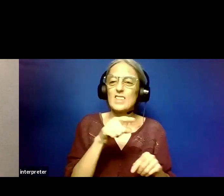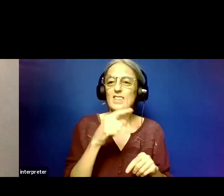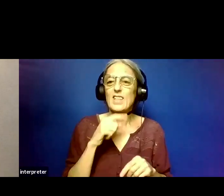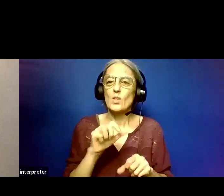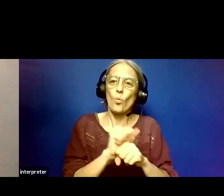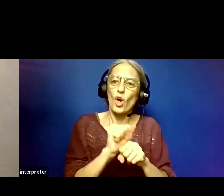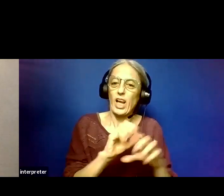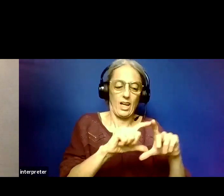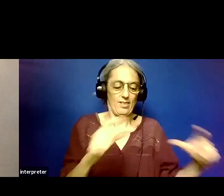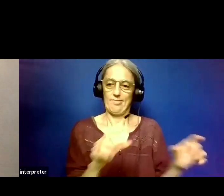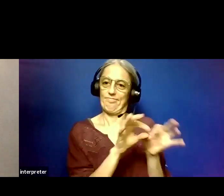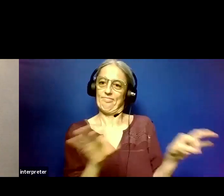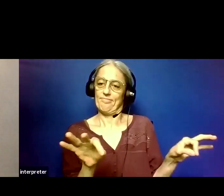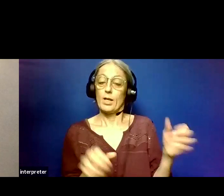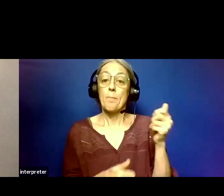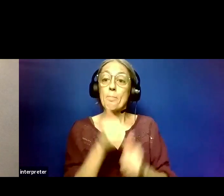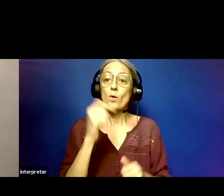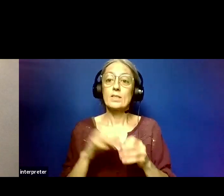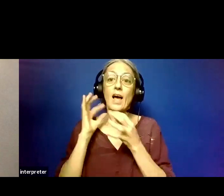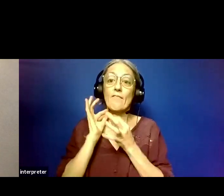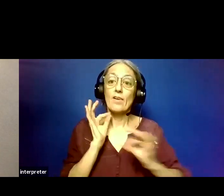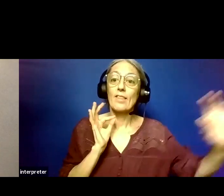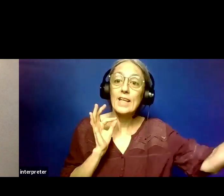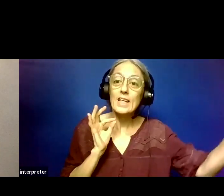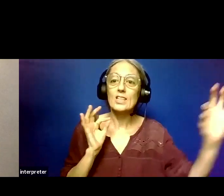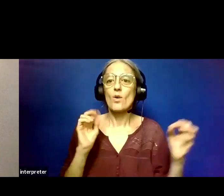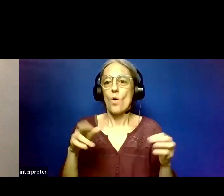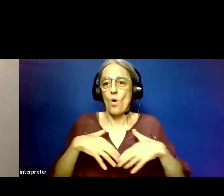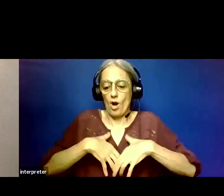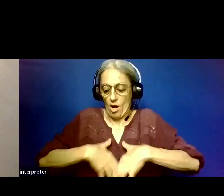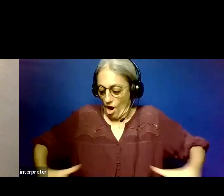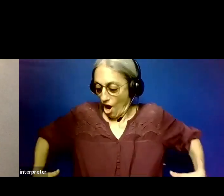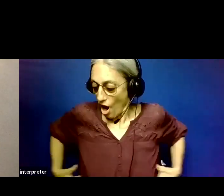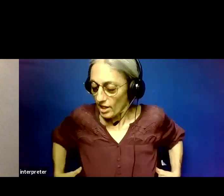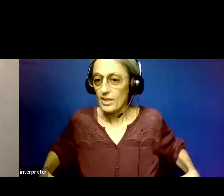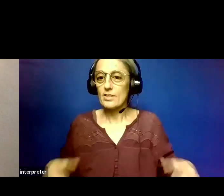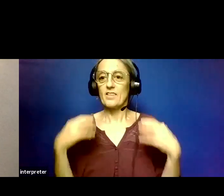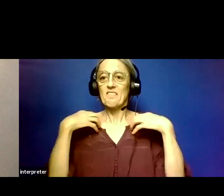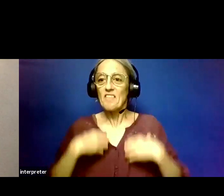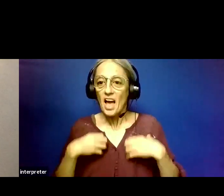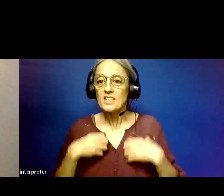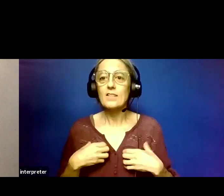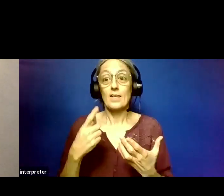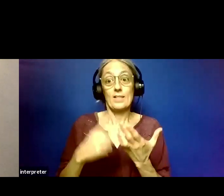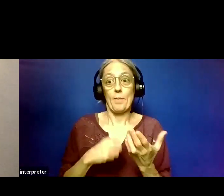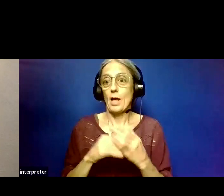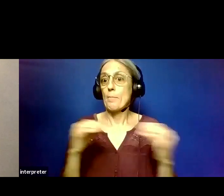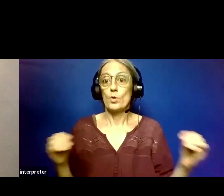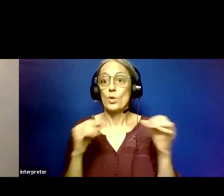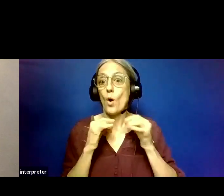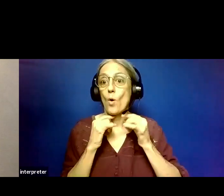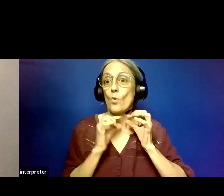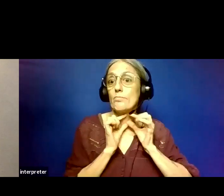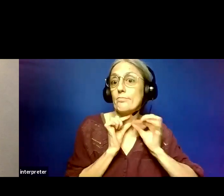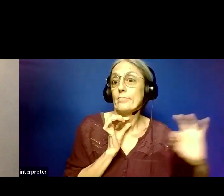of them are leashed if they're not harnessed, but sometimes they are not leashed, and that's okay, as long as the